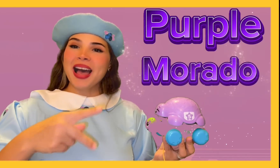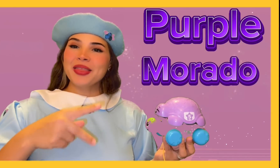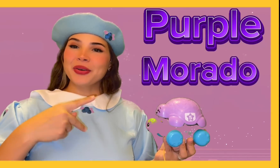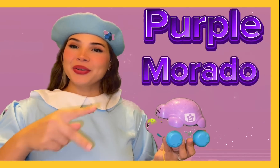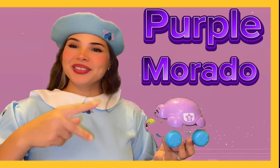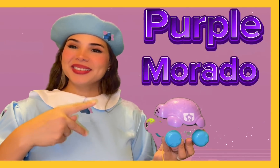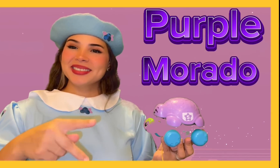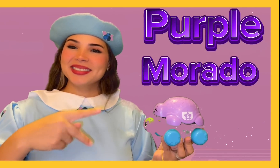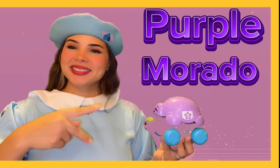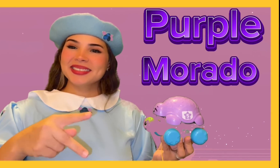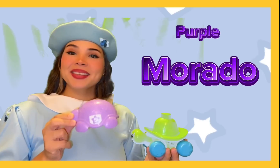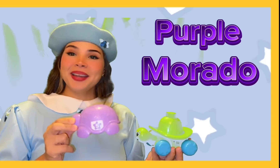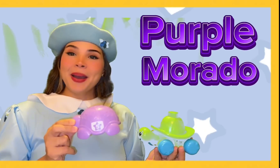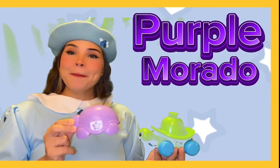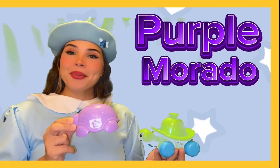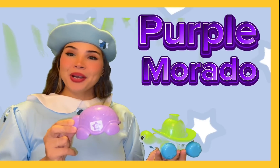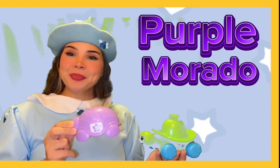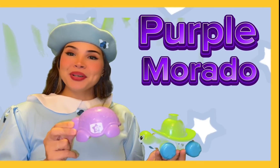Morado. Purple.